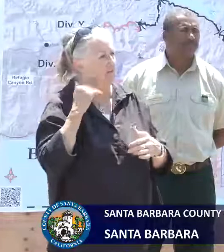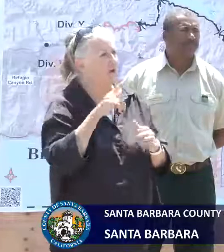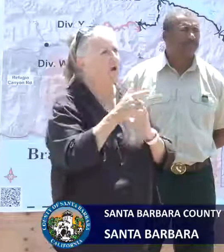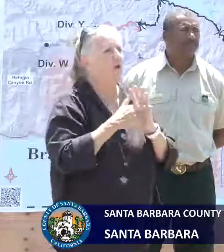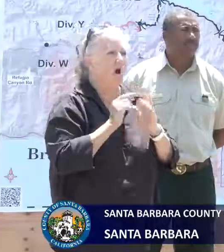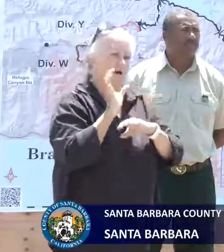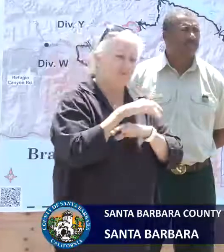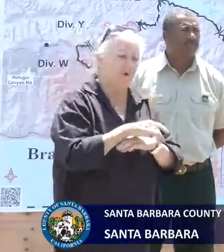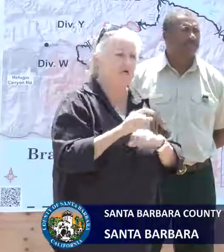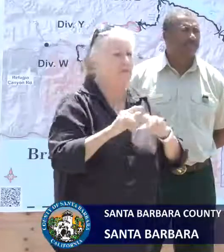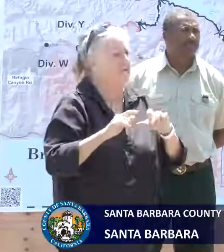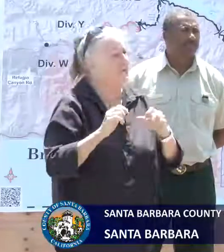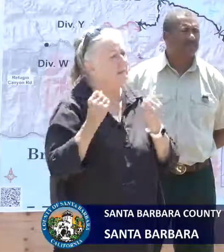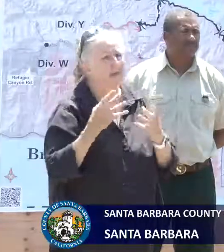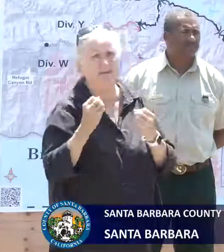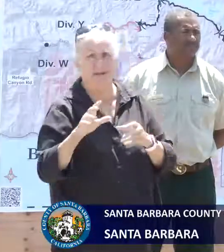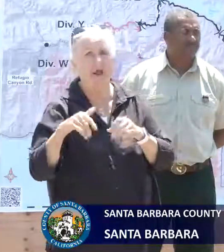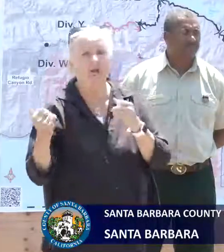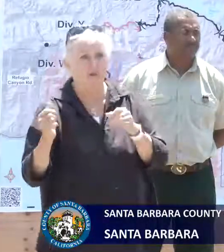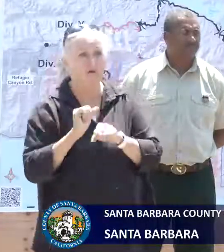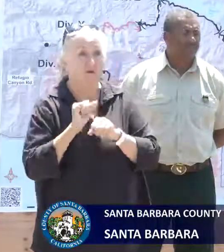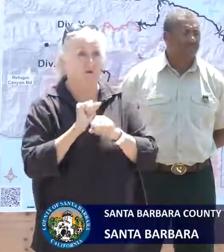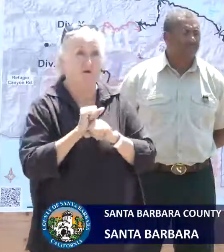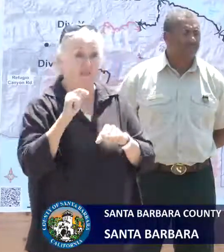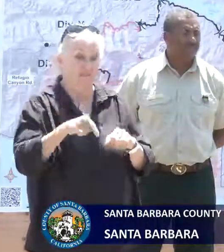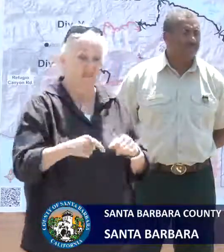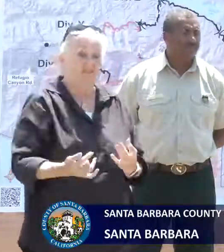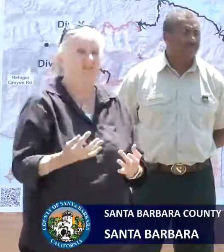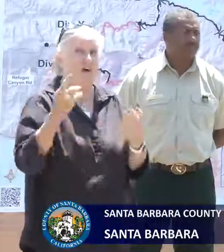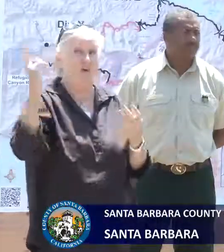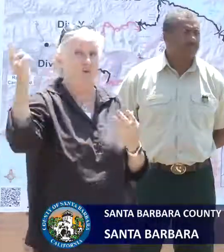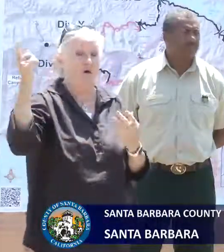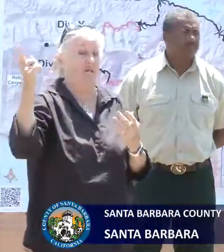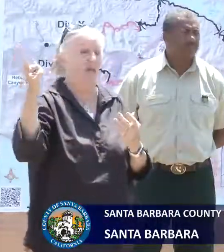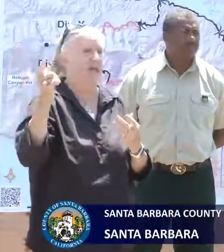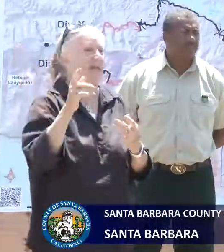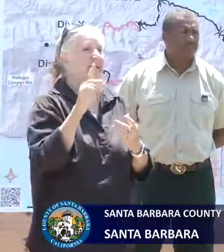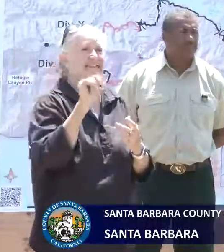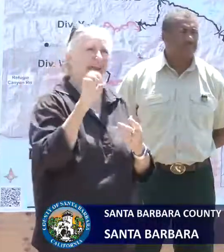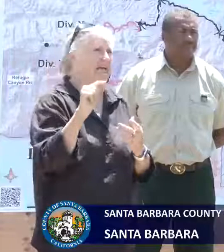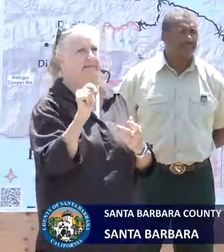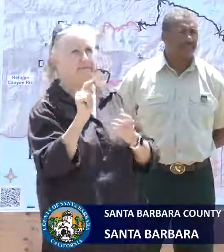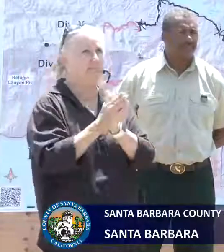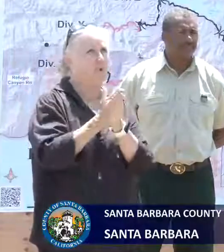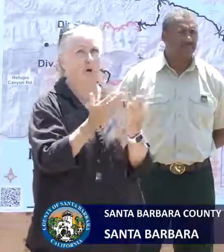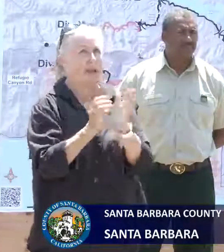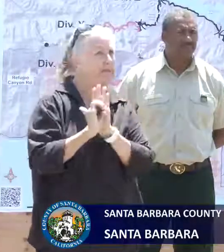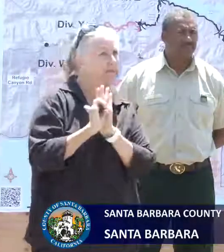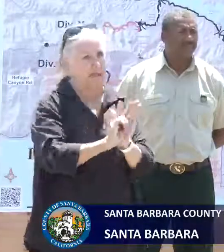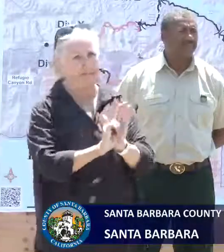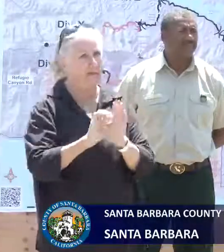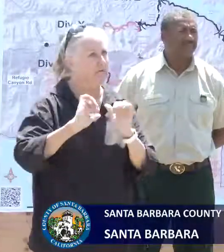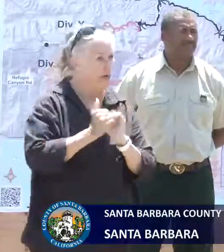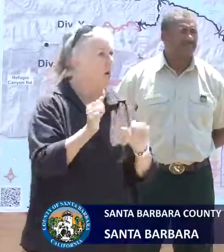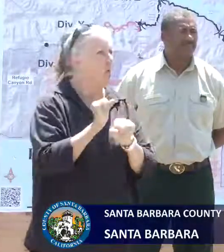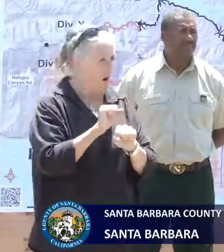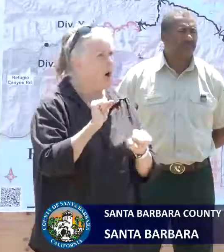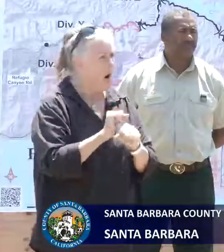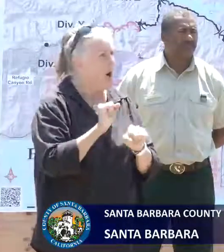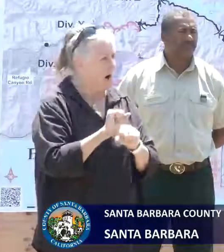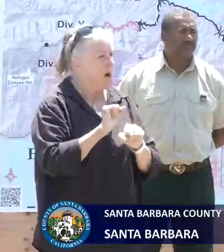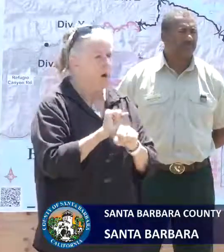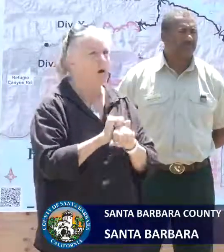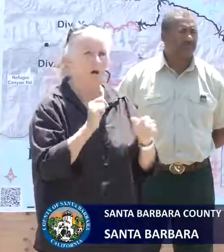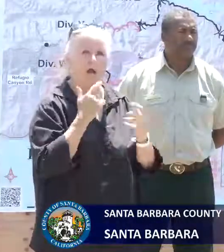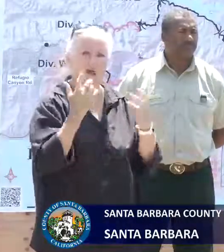enforcement partners, and the many others that work. This fire was a textbook example of how that partnership works.